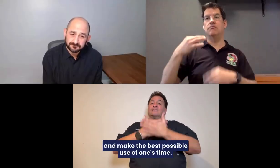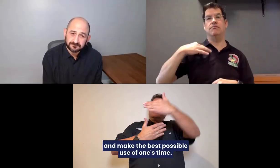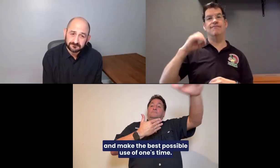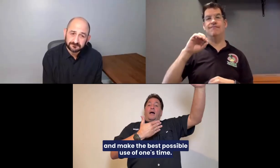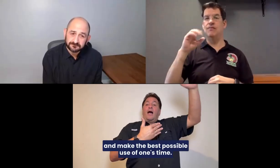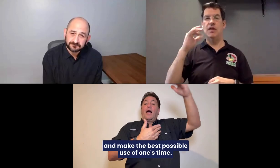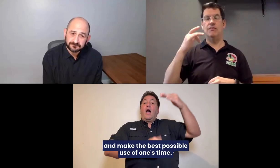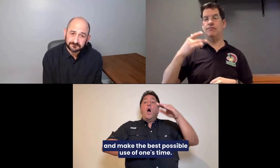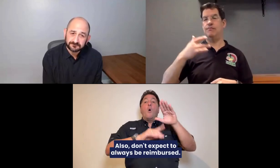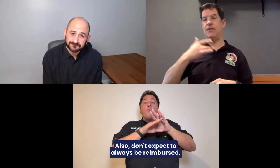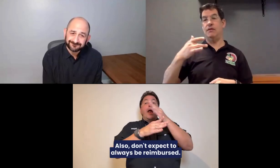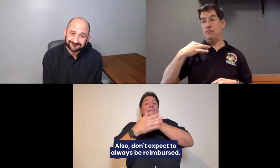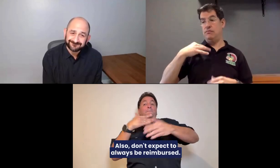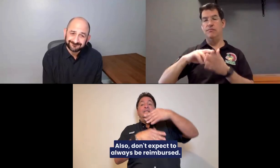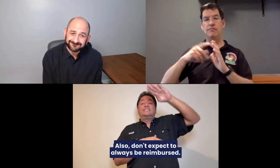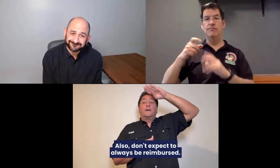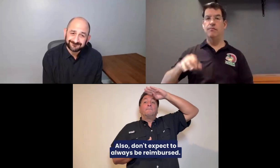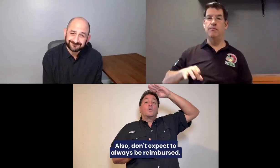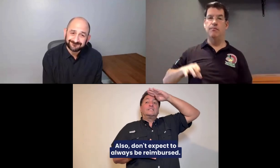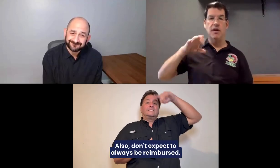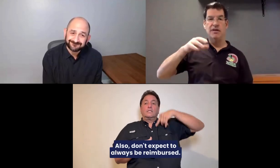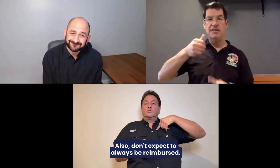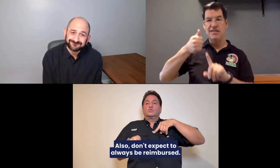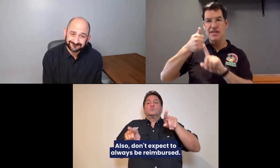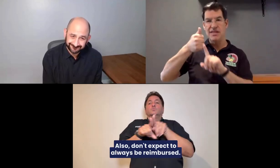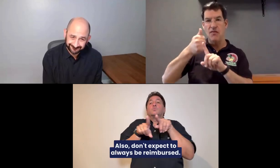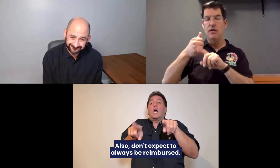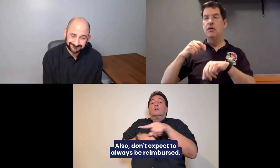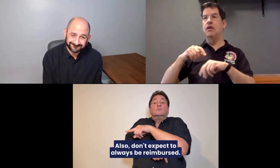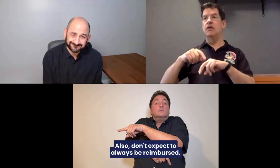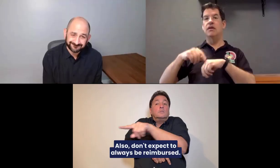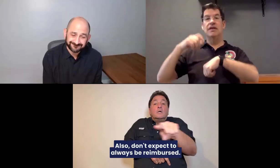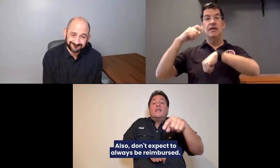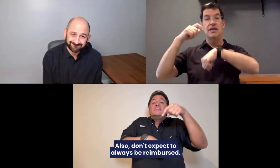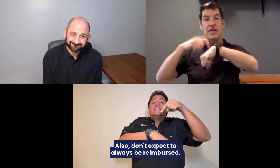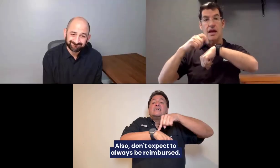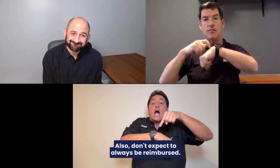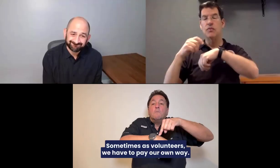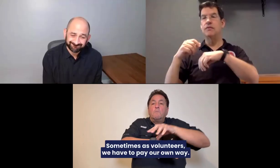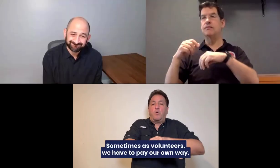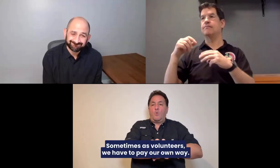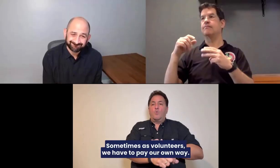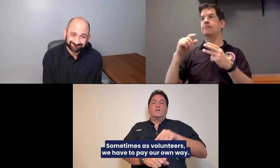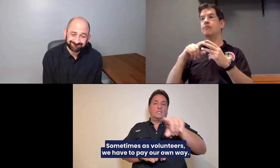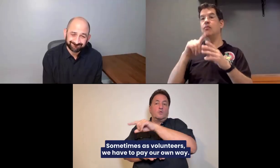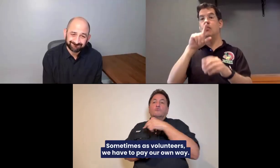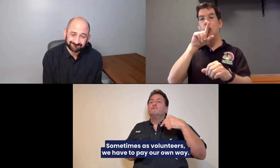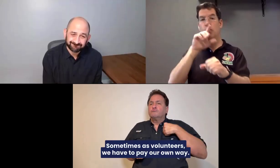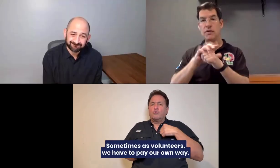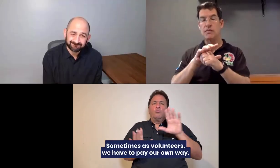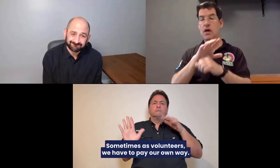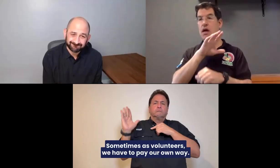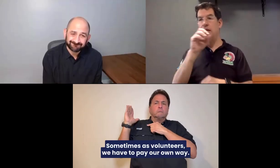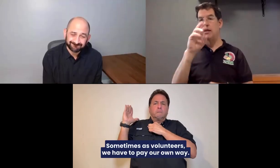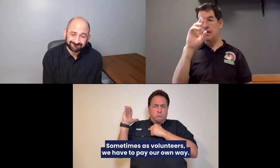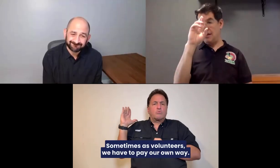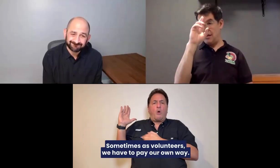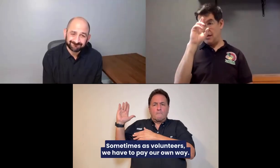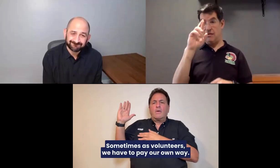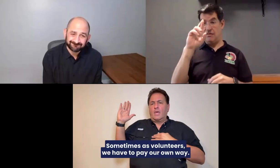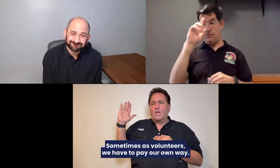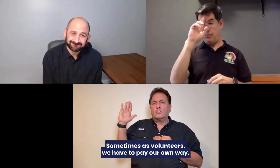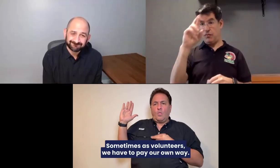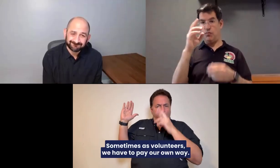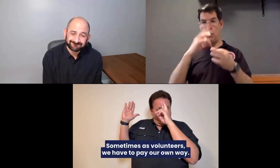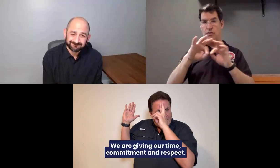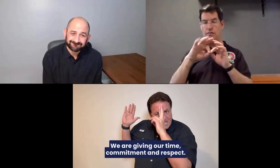one's time. Also, don't expect to always be reimbursed. Sometimes, as volunteers, we have to pay our own